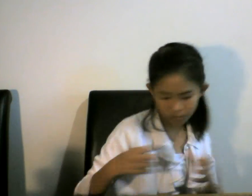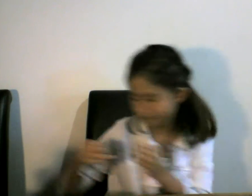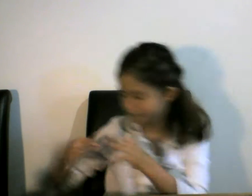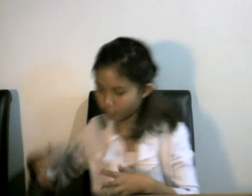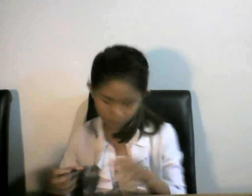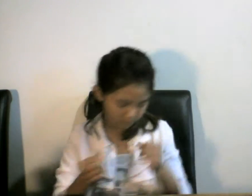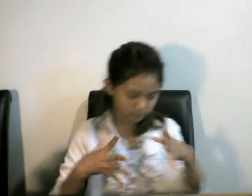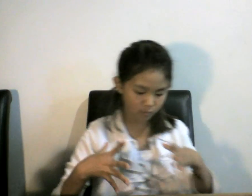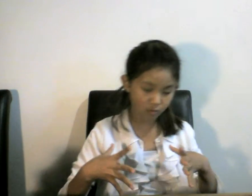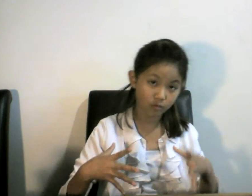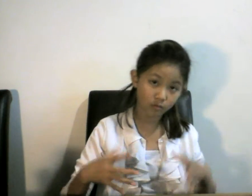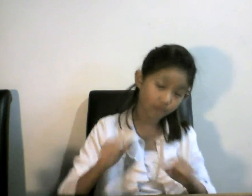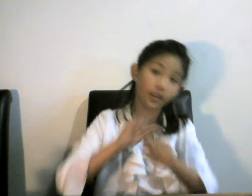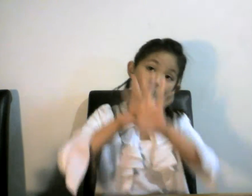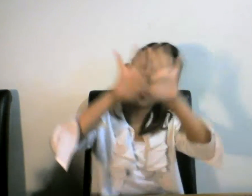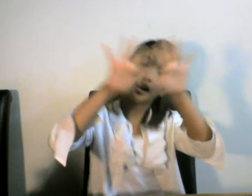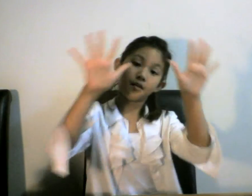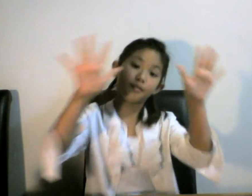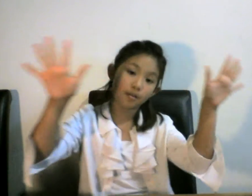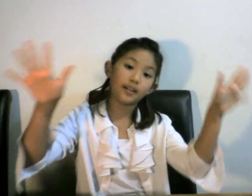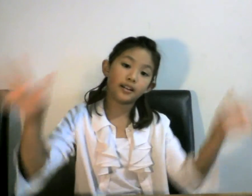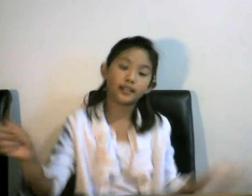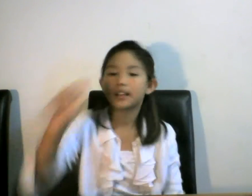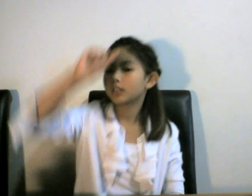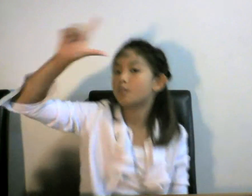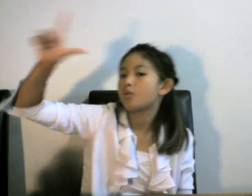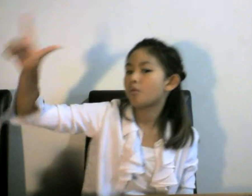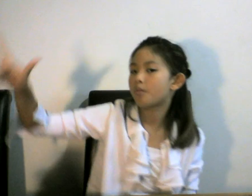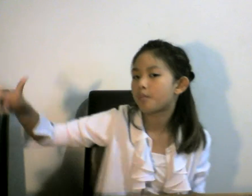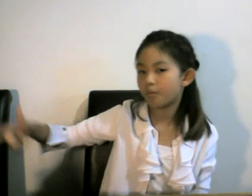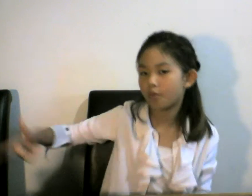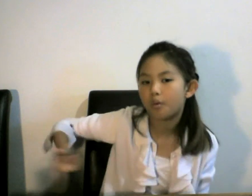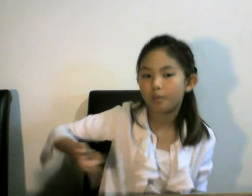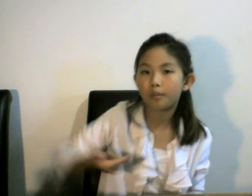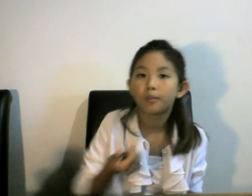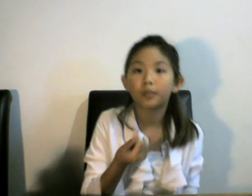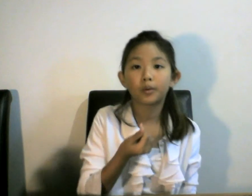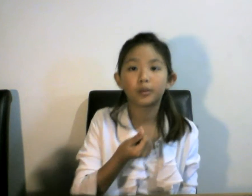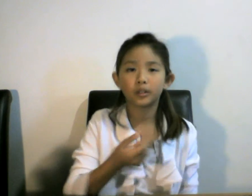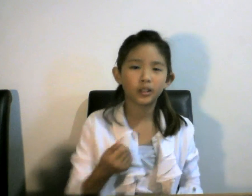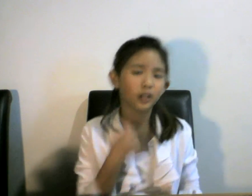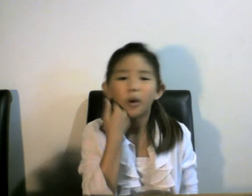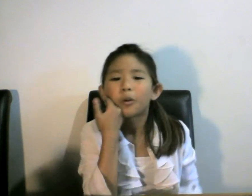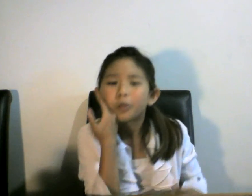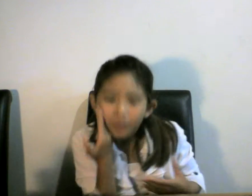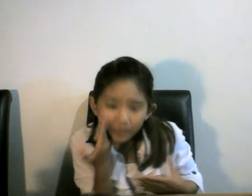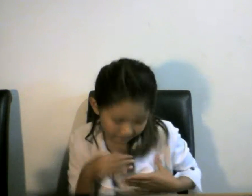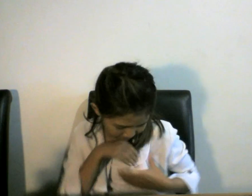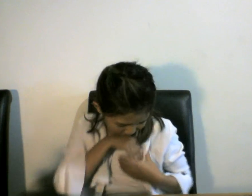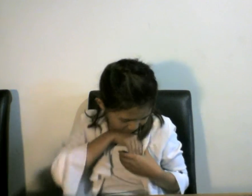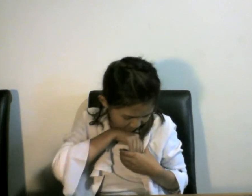Boom, boom, boom. Even brighter than the moon, moon, moon. It's always been inside of